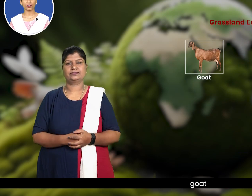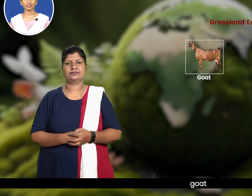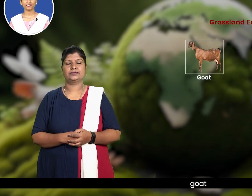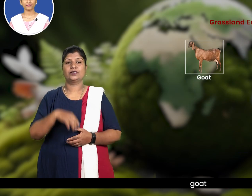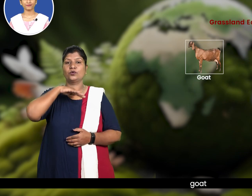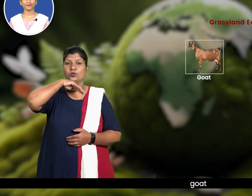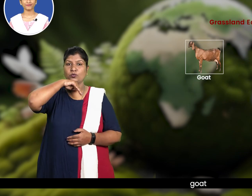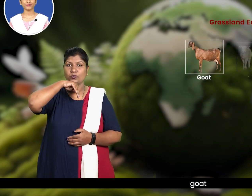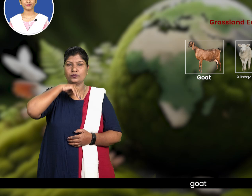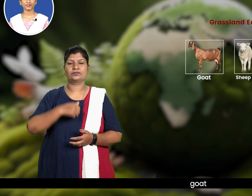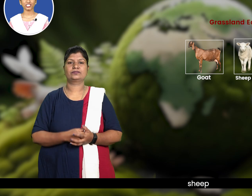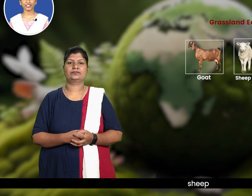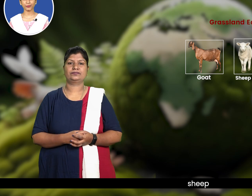goat, sheep,